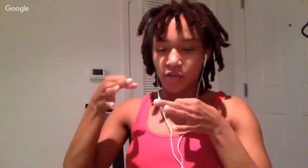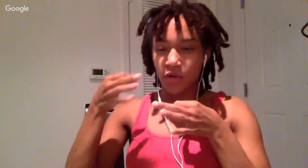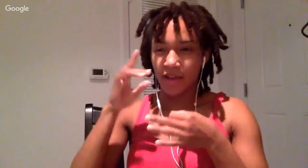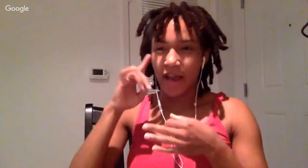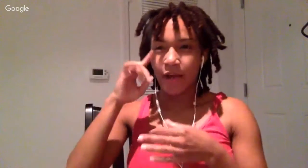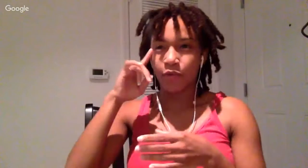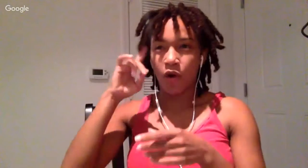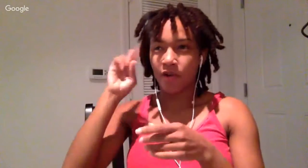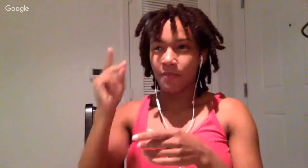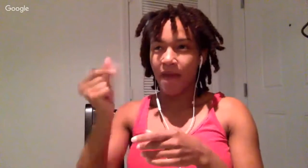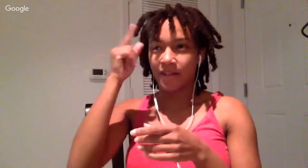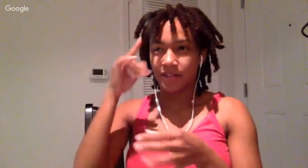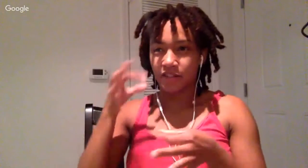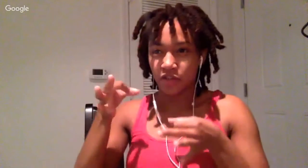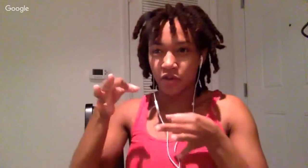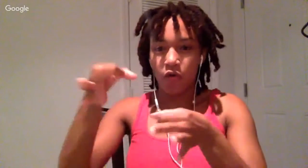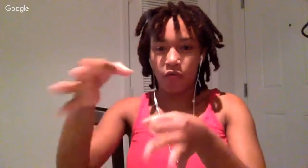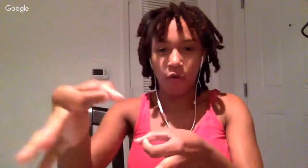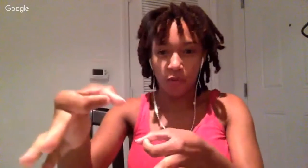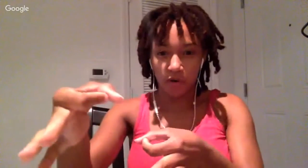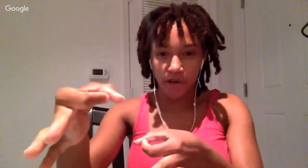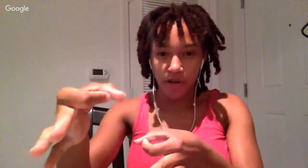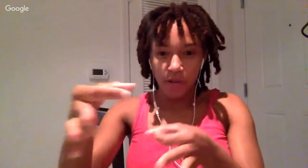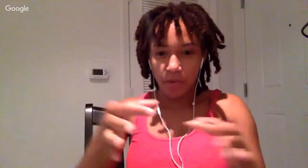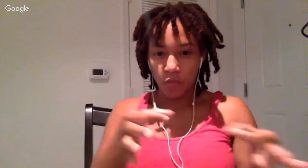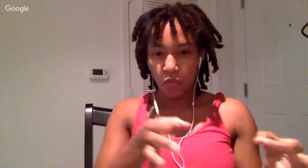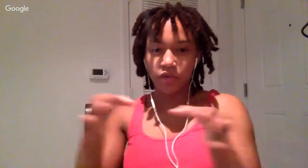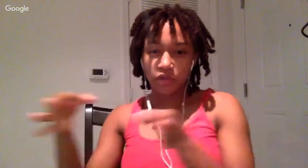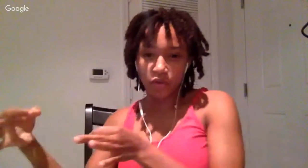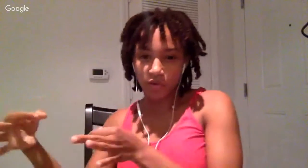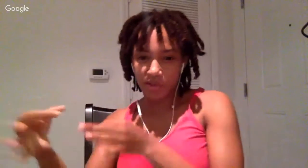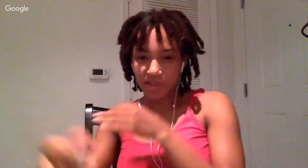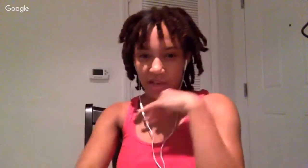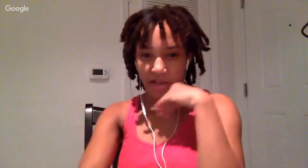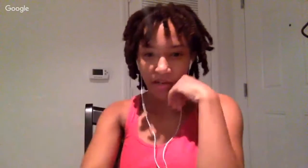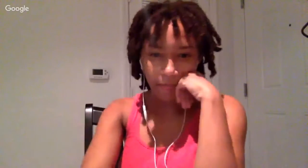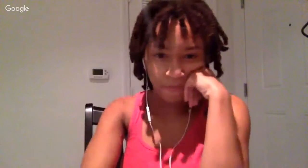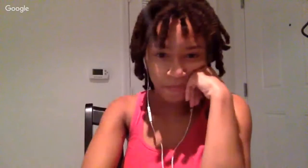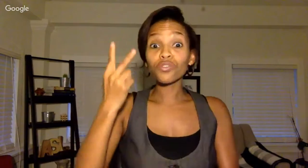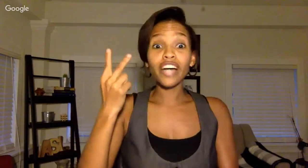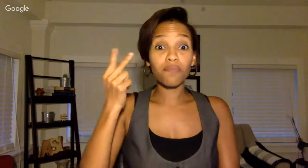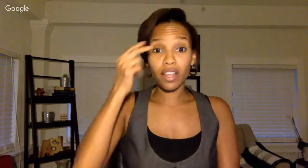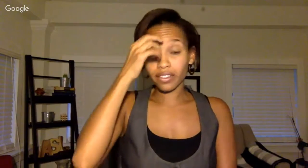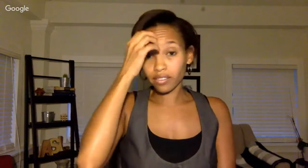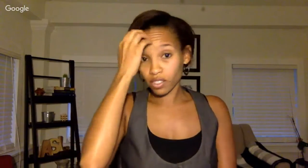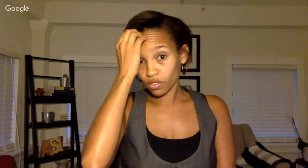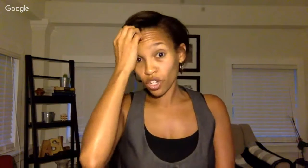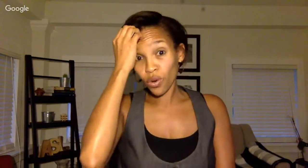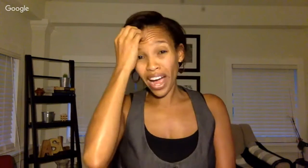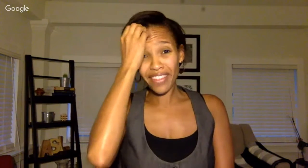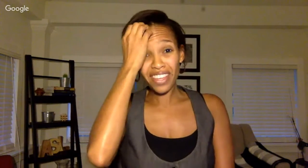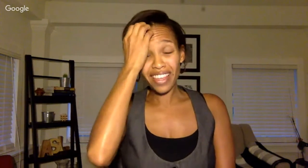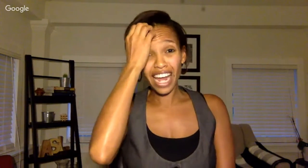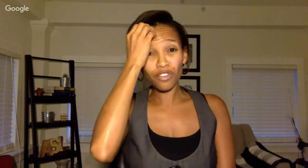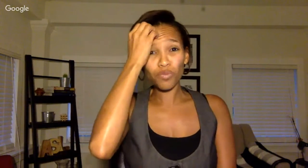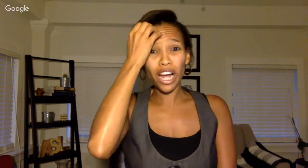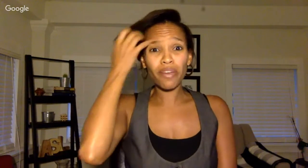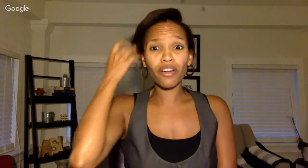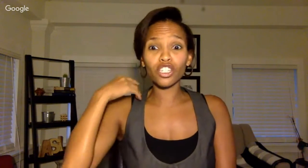like, I would automatically just go forward, but when would you go to the side? There are 2 timelines. So I think that I was primarily